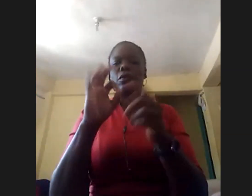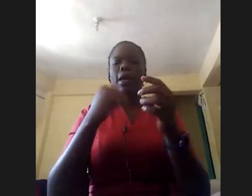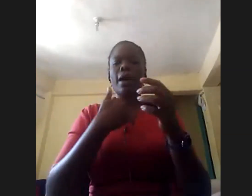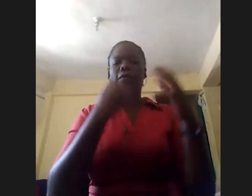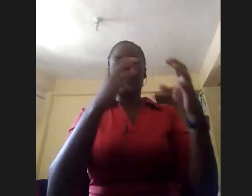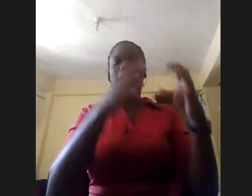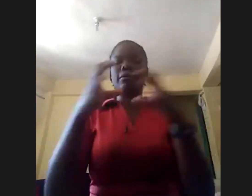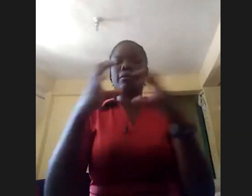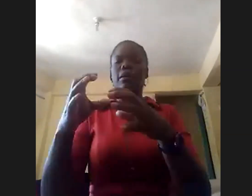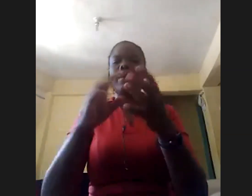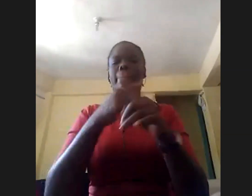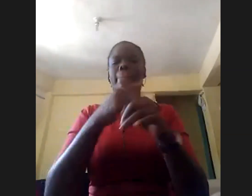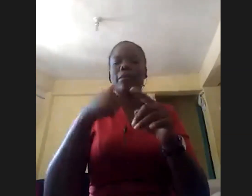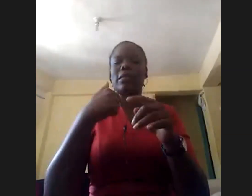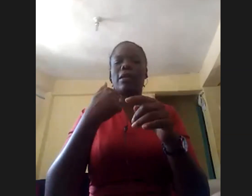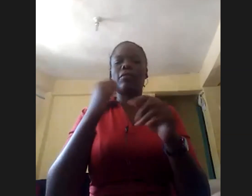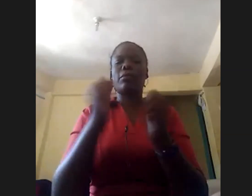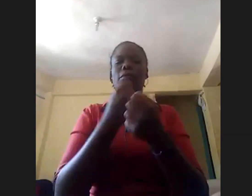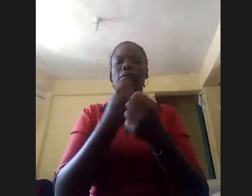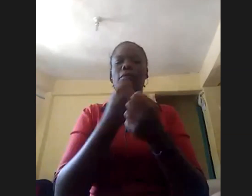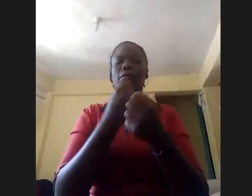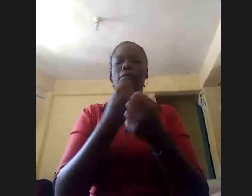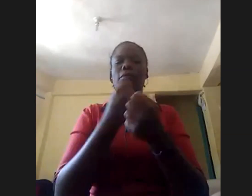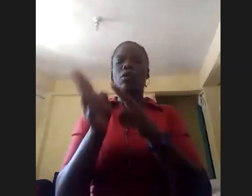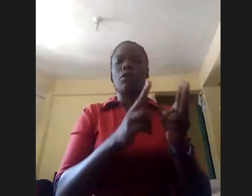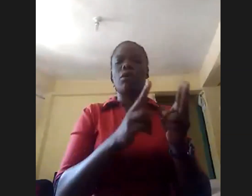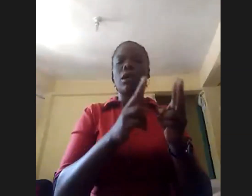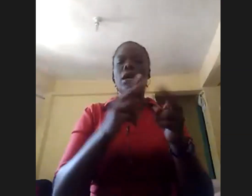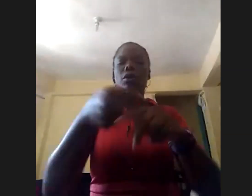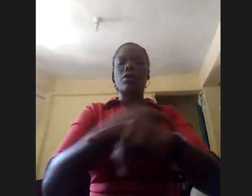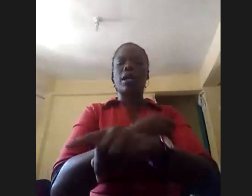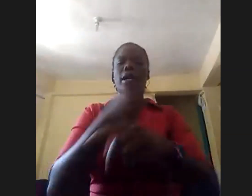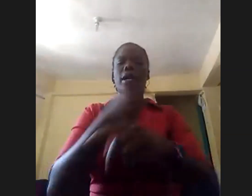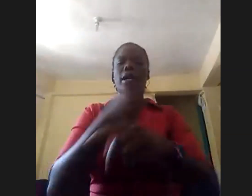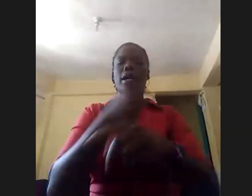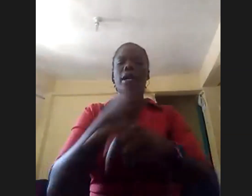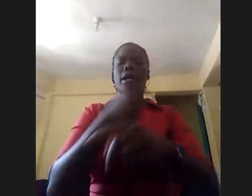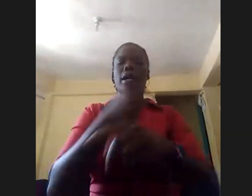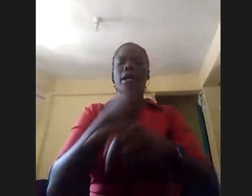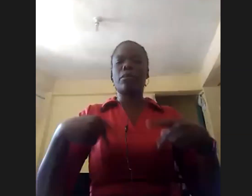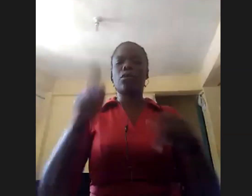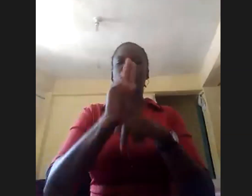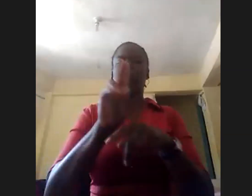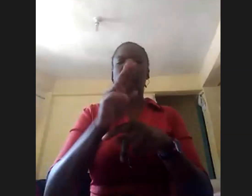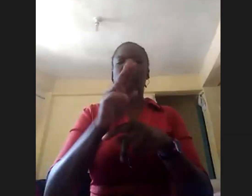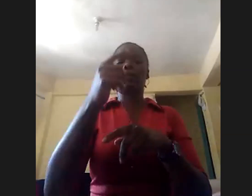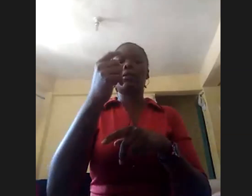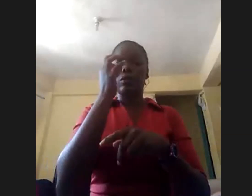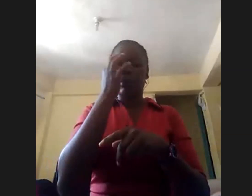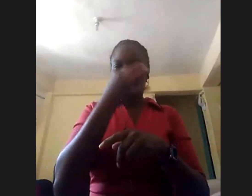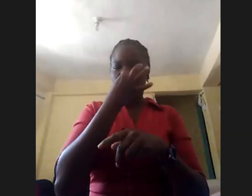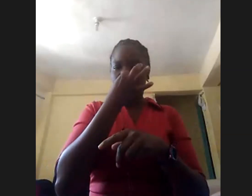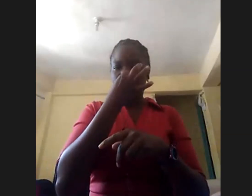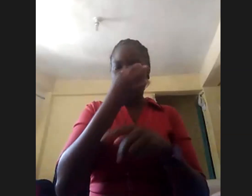into that. But the common drugs that young people abuse, we have tobacco, we also have alcohol, we also